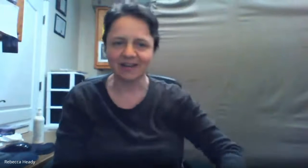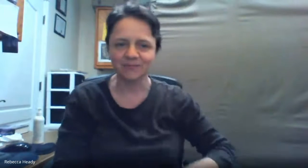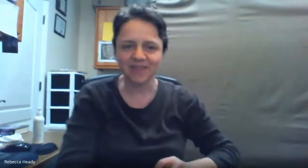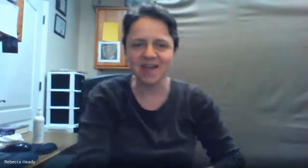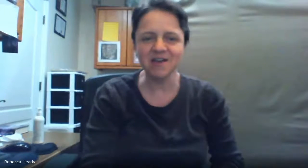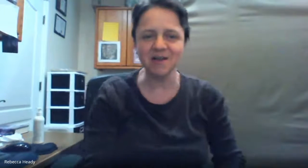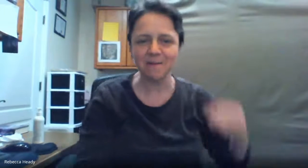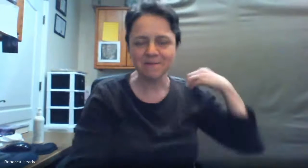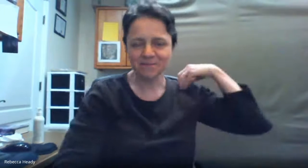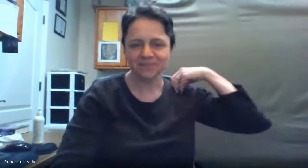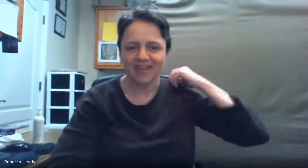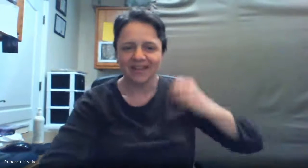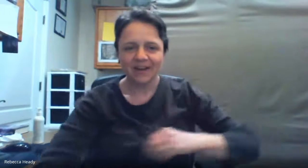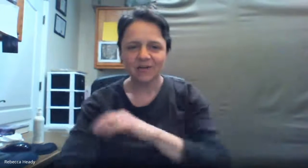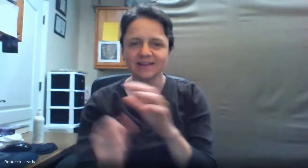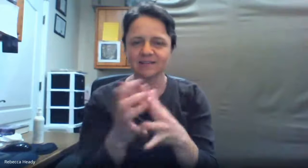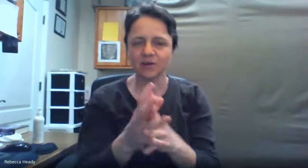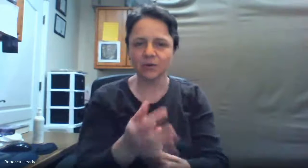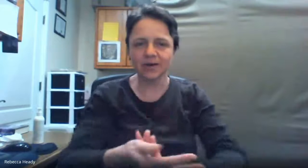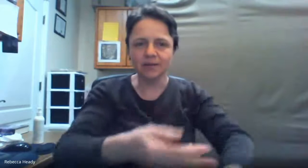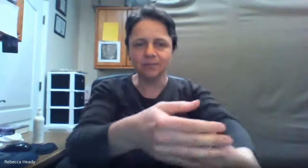Okay. All right, so I'm